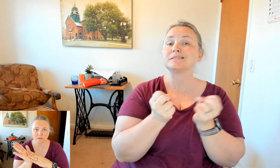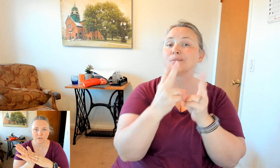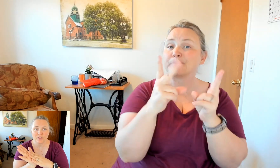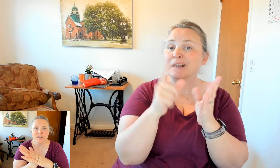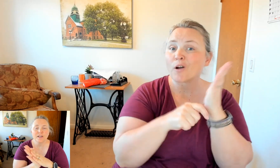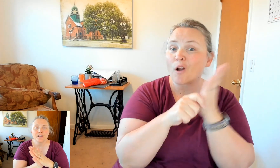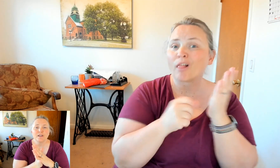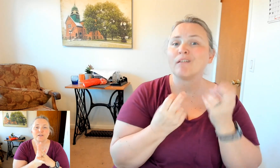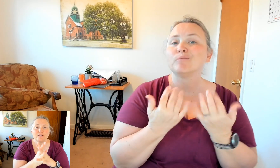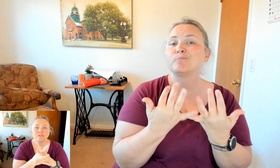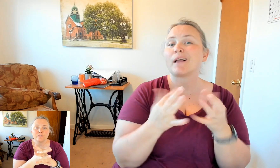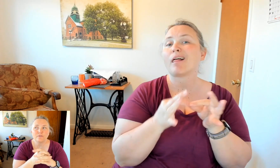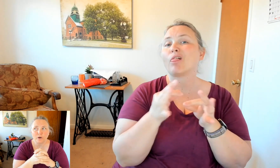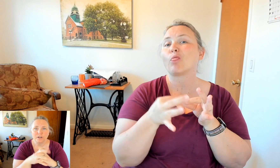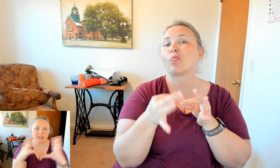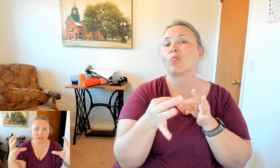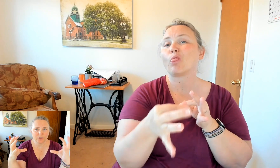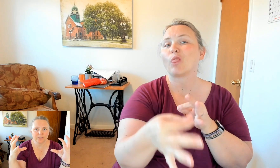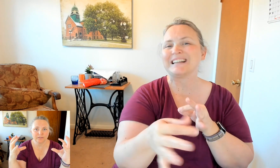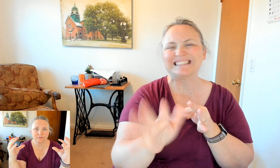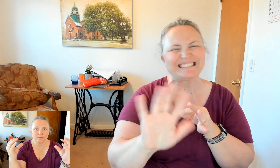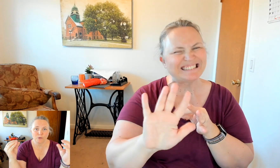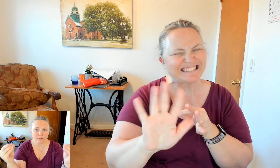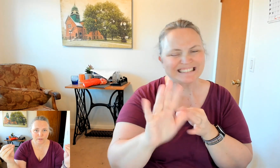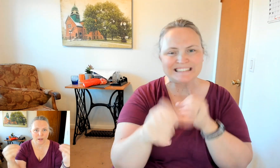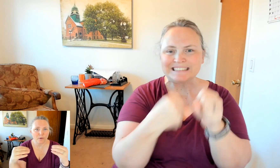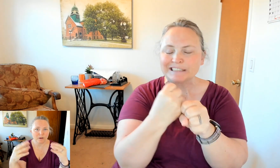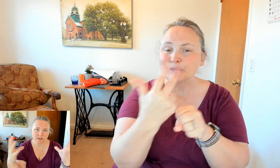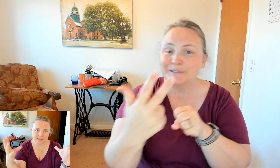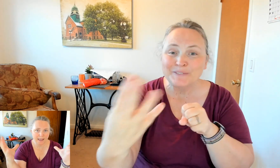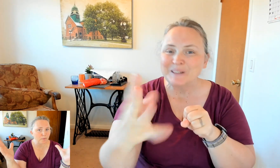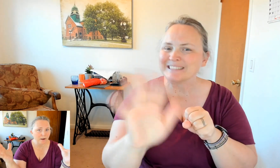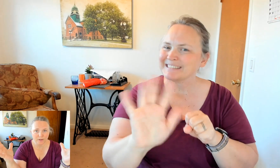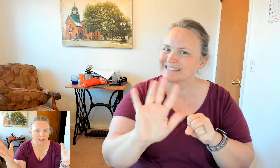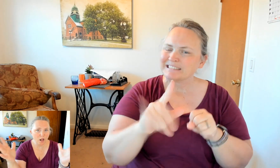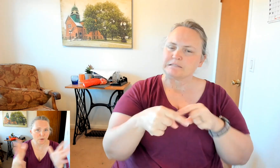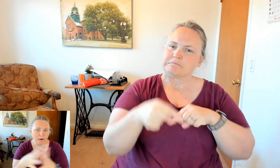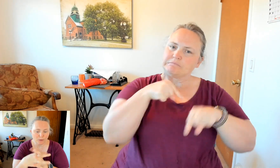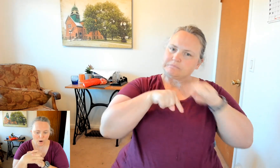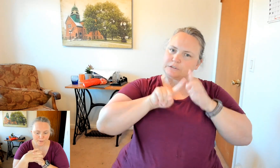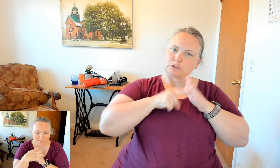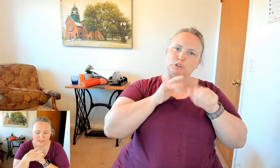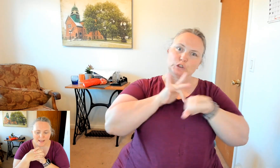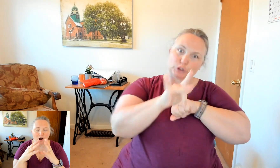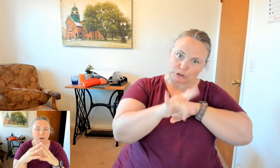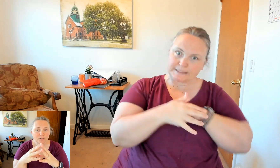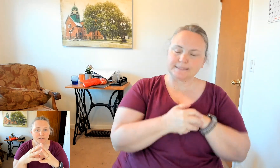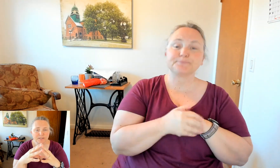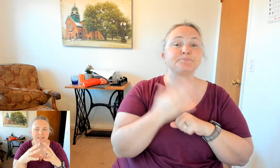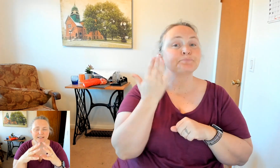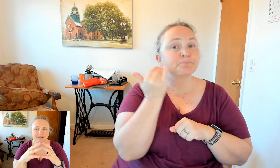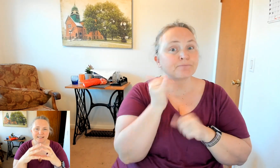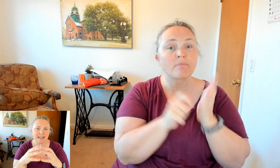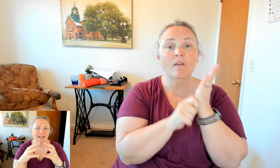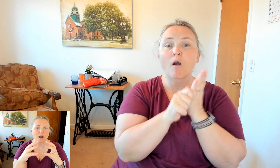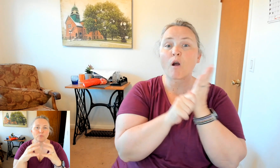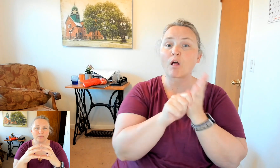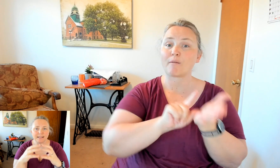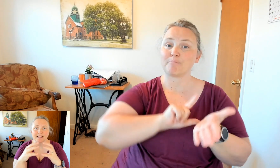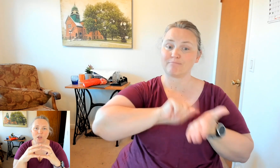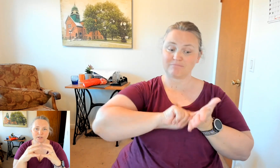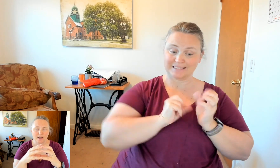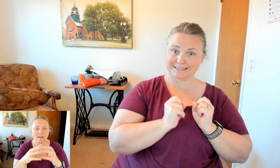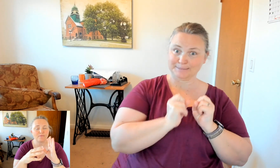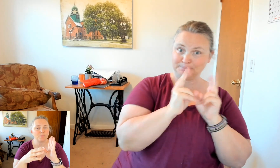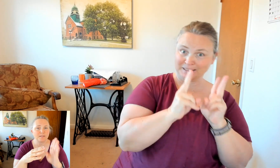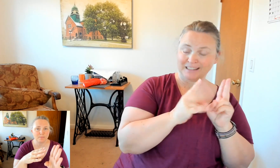an article for your tenure portfolio or dossier, whatever they call it where you are. Articles can take a